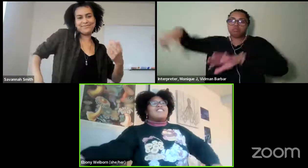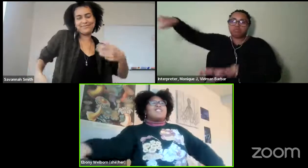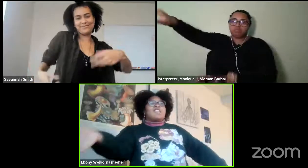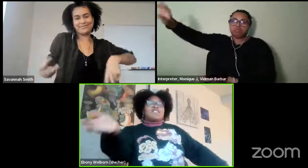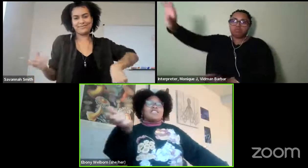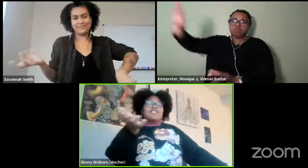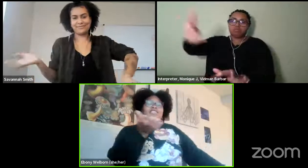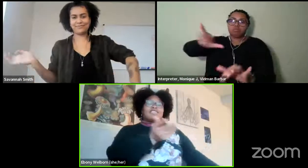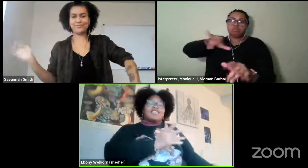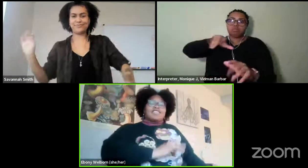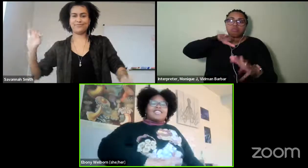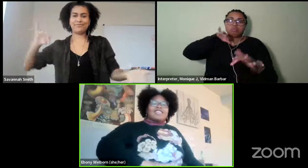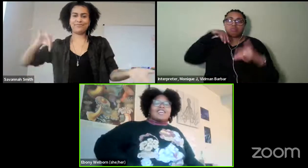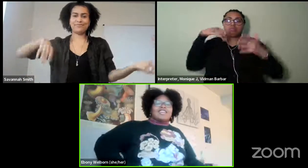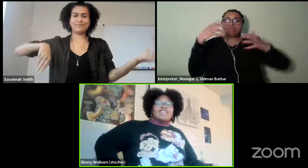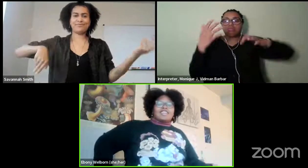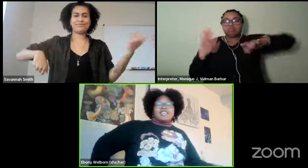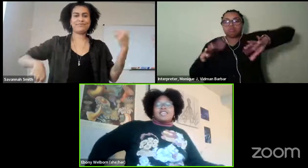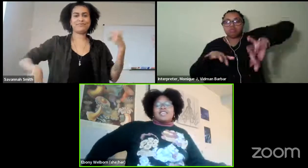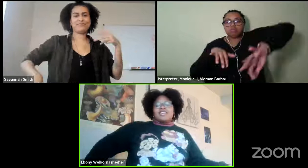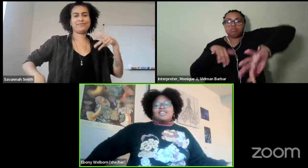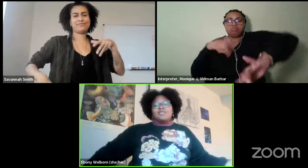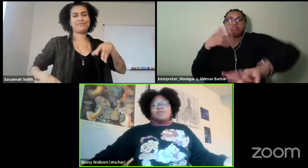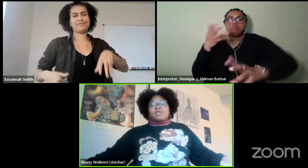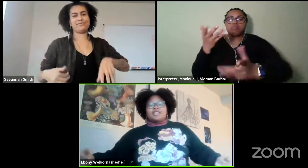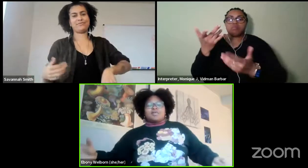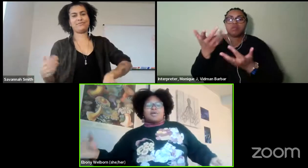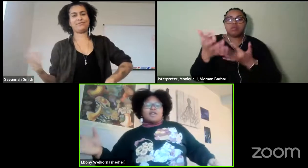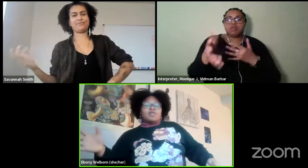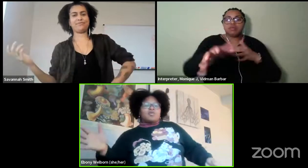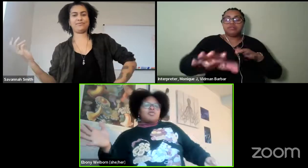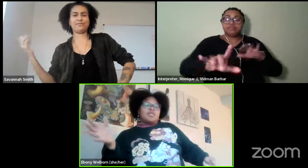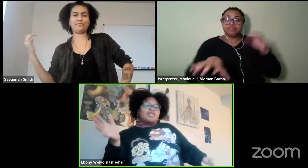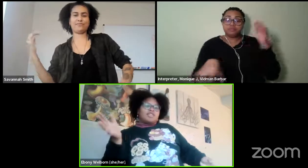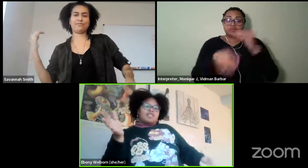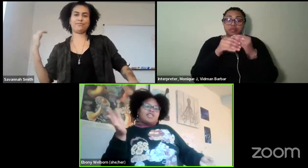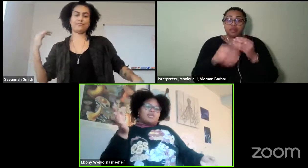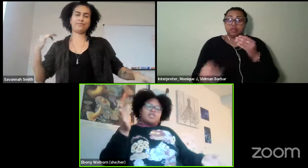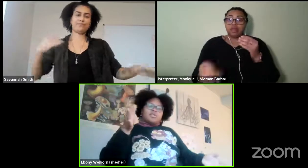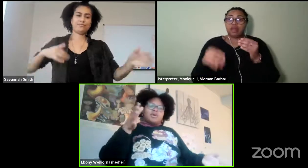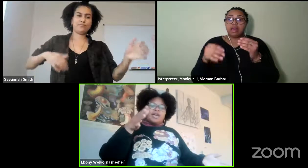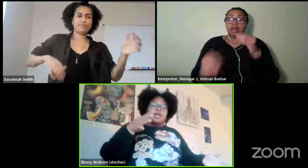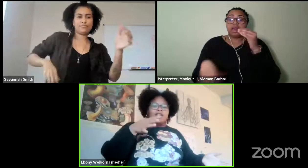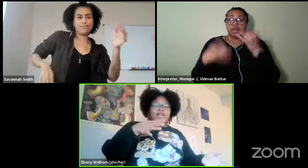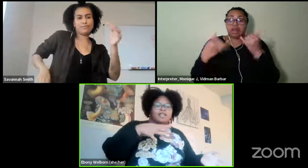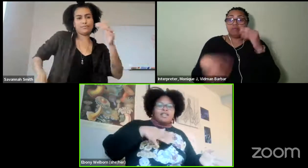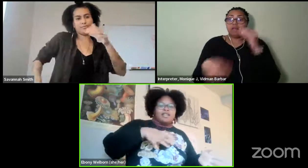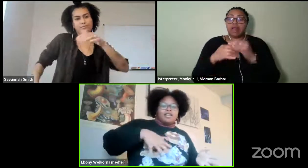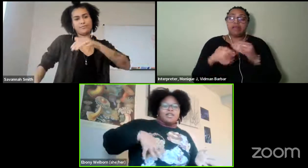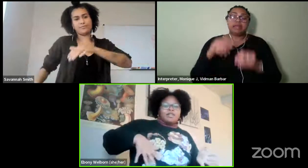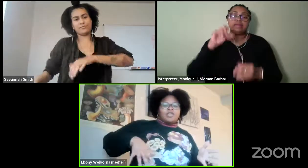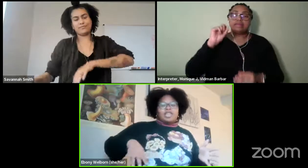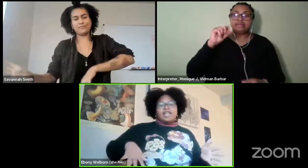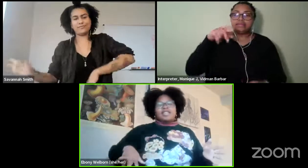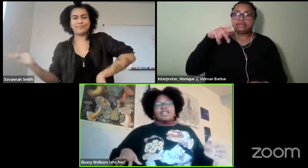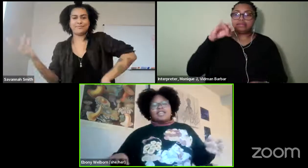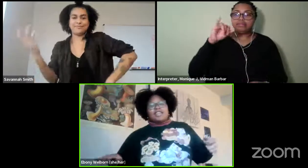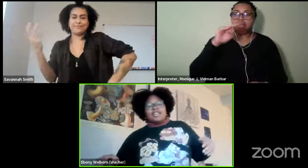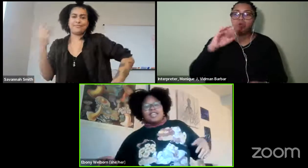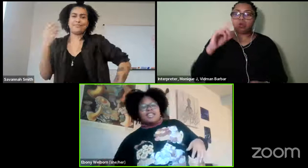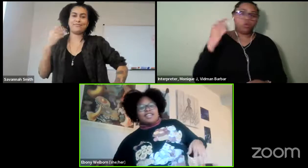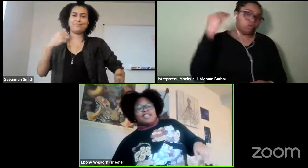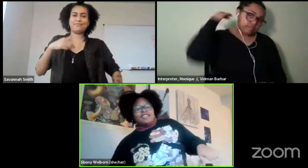And now let's add in a little bit of spinal movement. Your upper spine, your